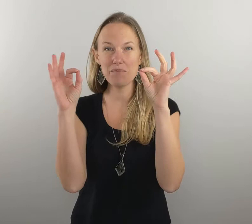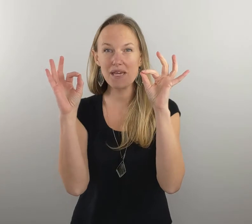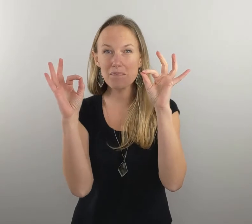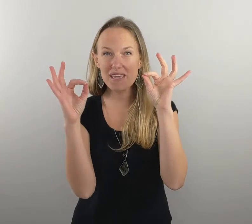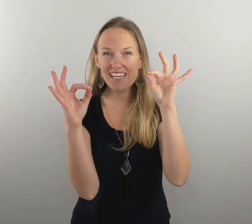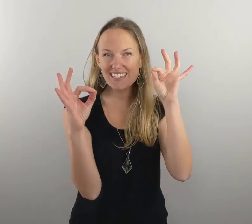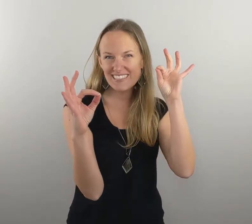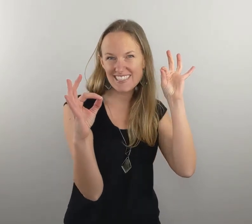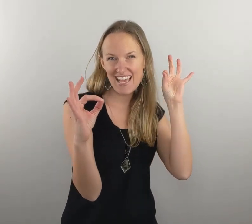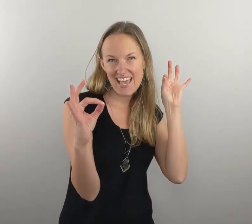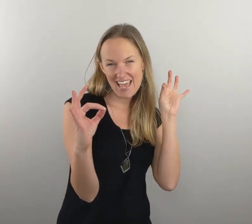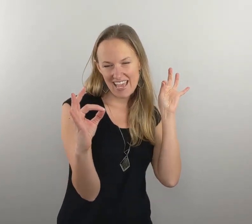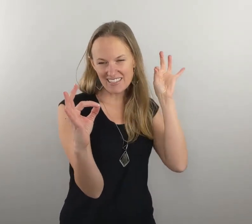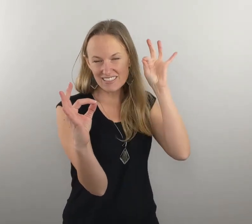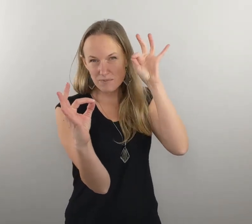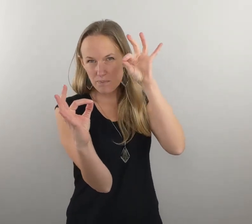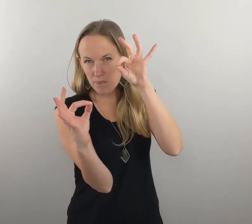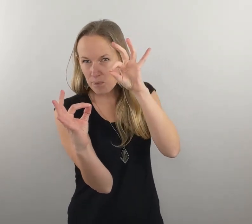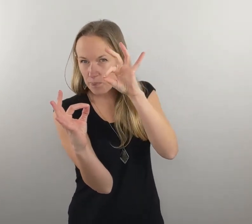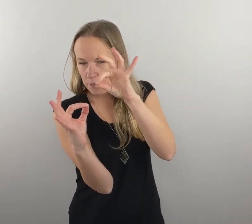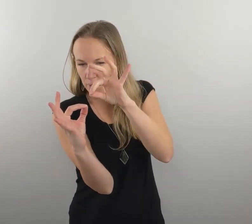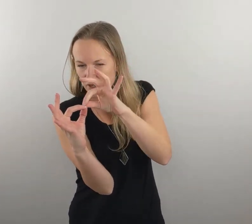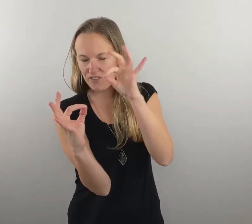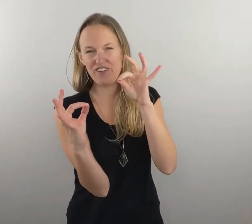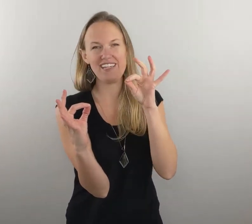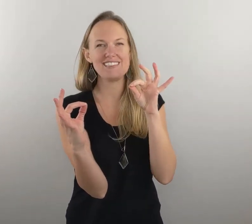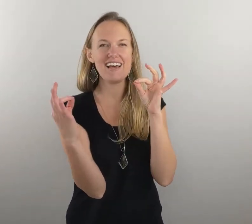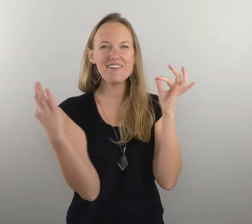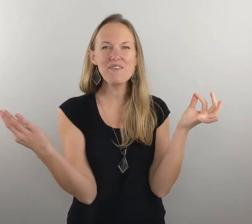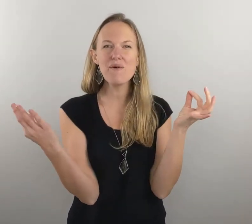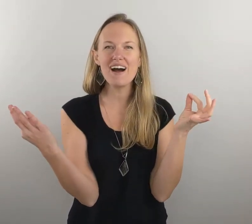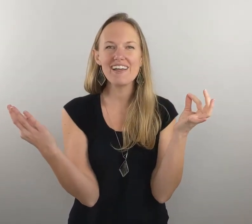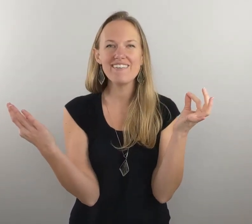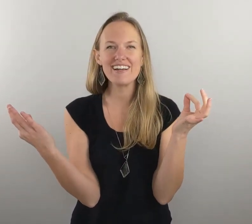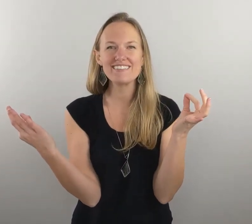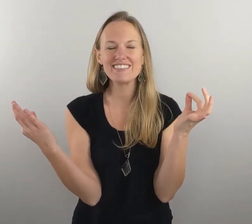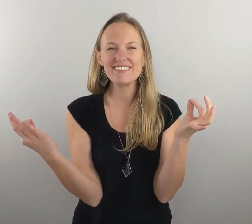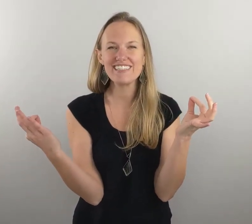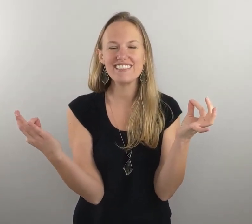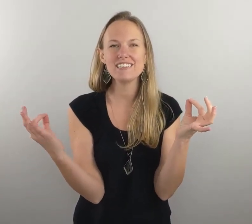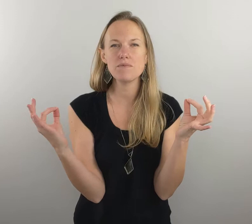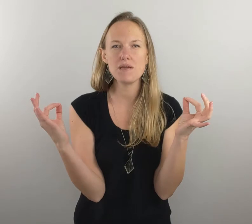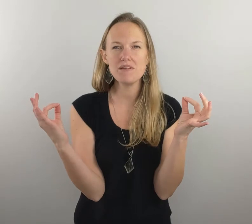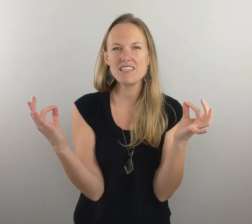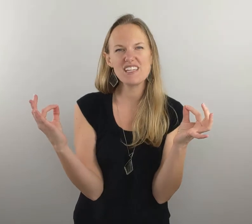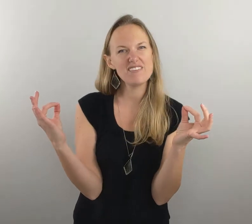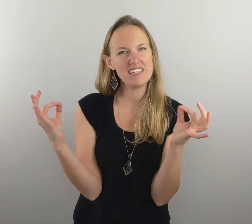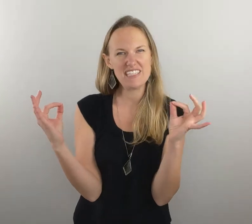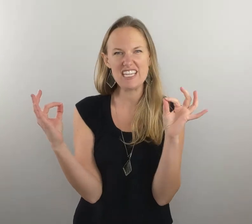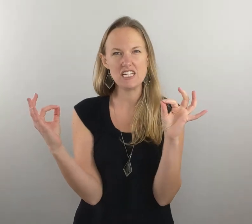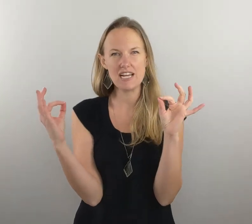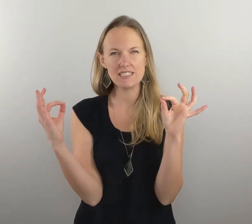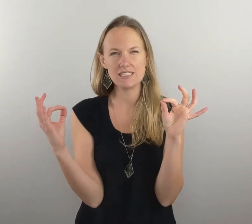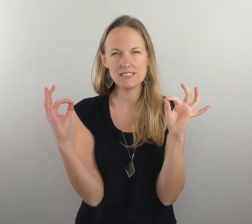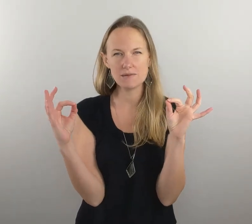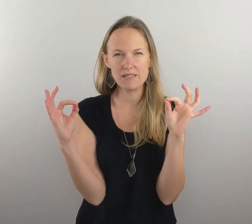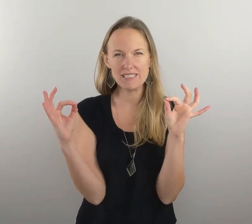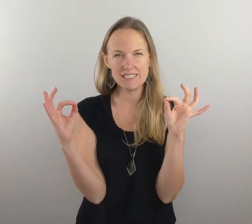make P's and it's perfect. I don't know why when I was learning this, it made me think of like the International Space